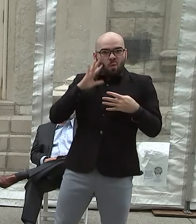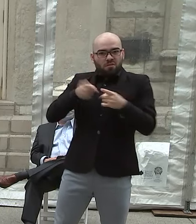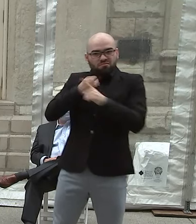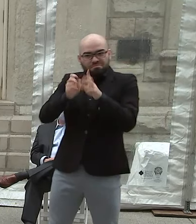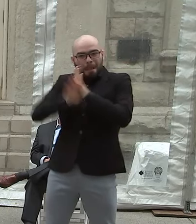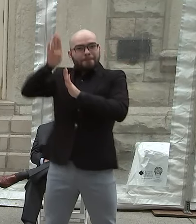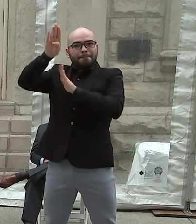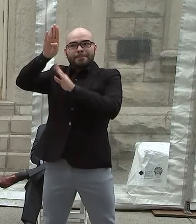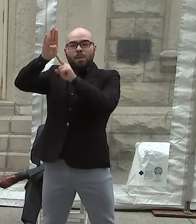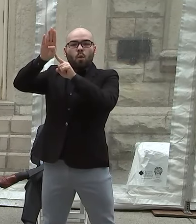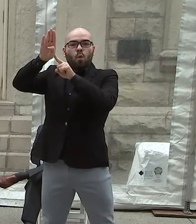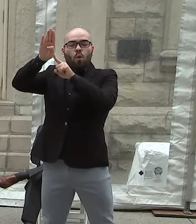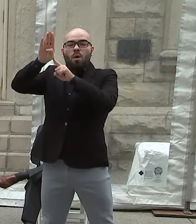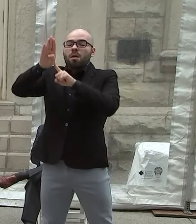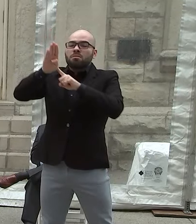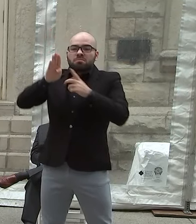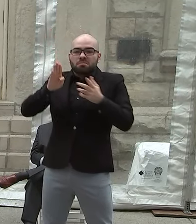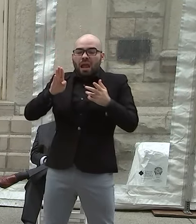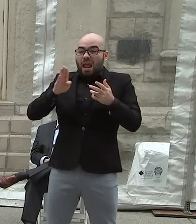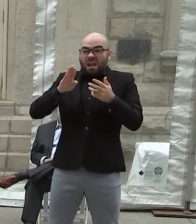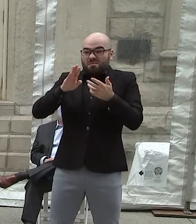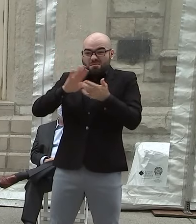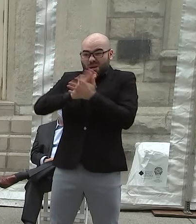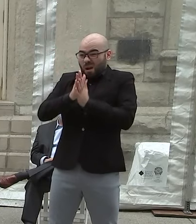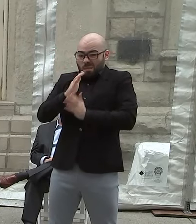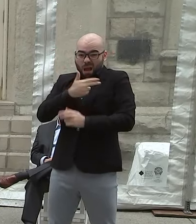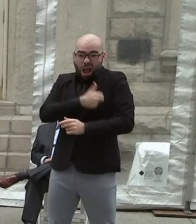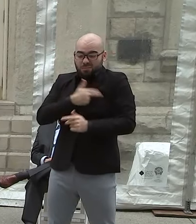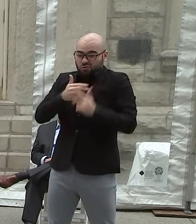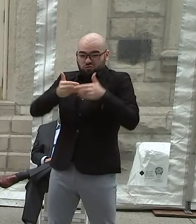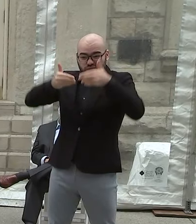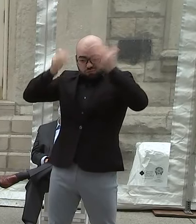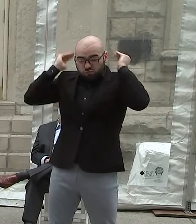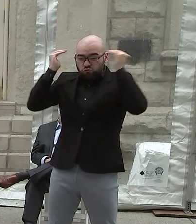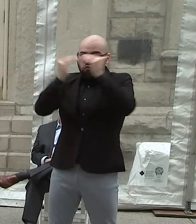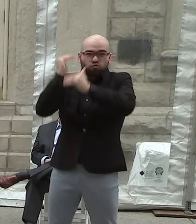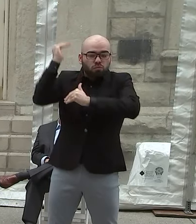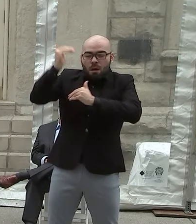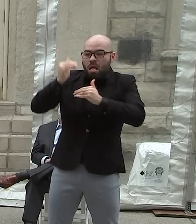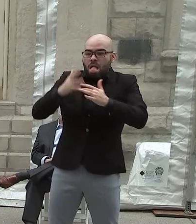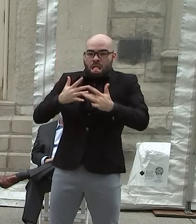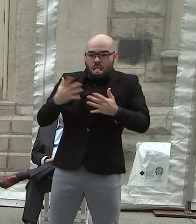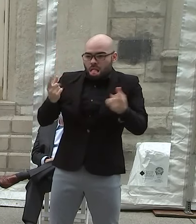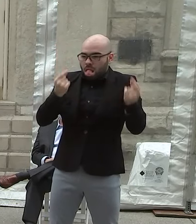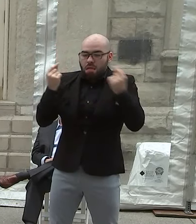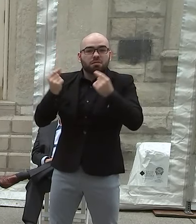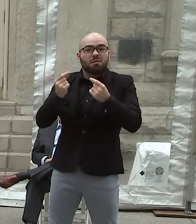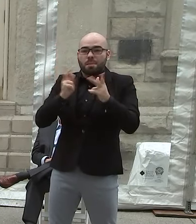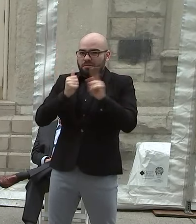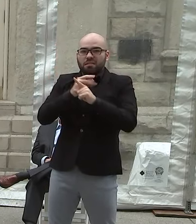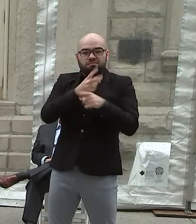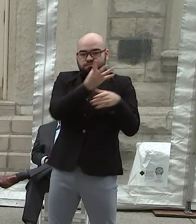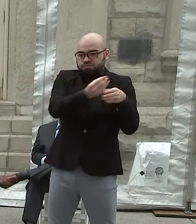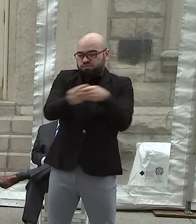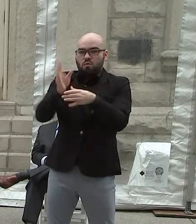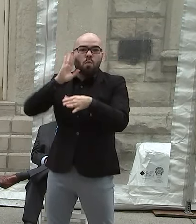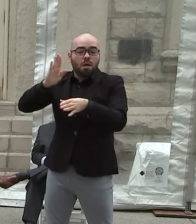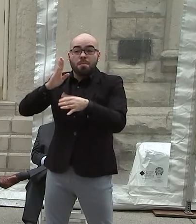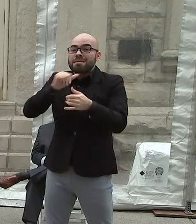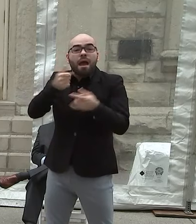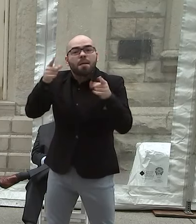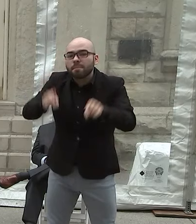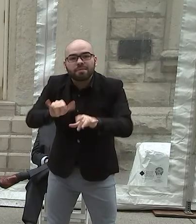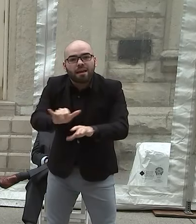have completely overwhelmed our healthcare system and seen a very large number of deaths. So as